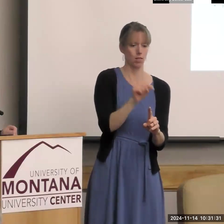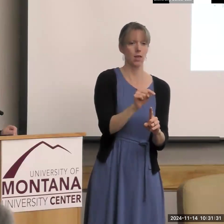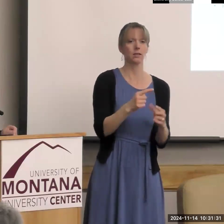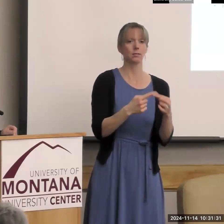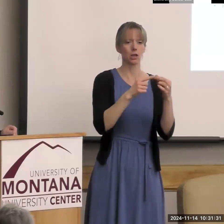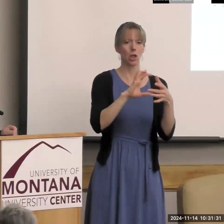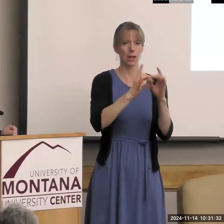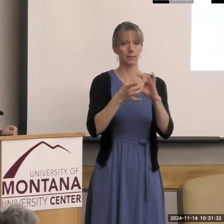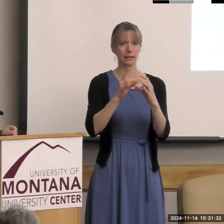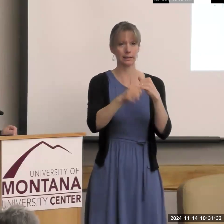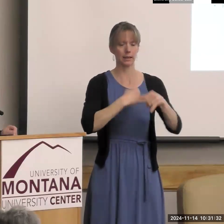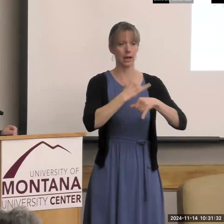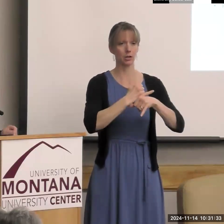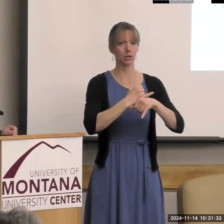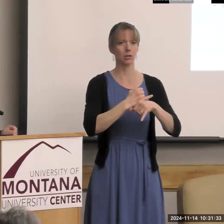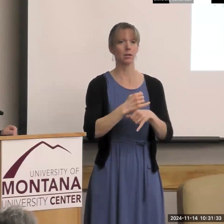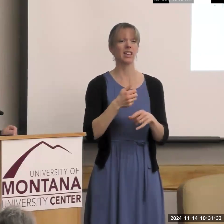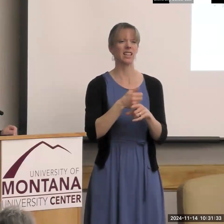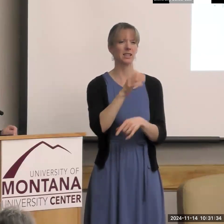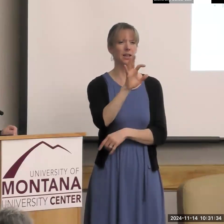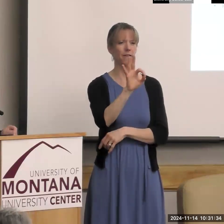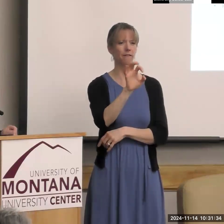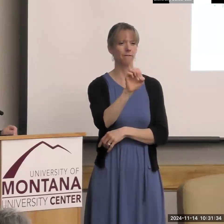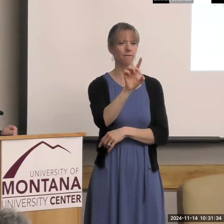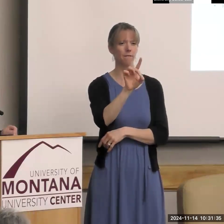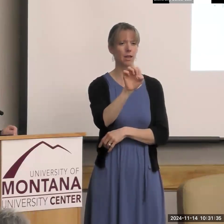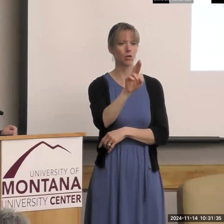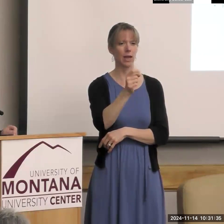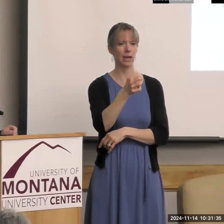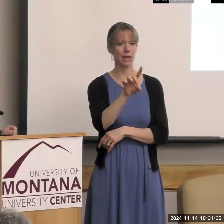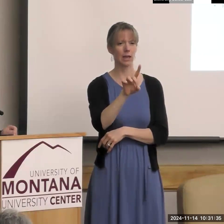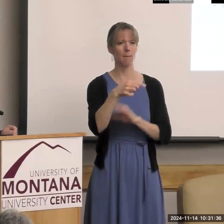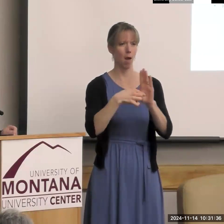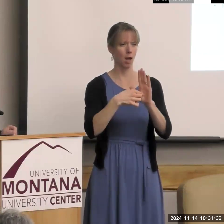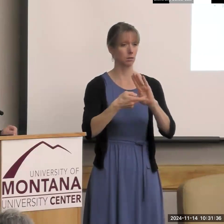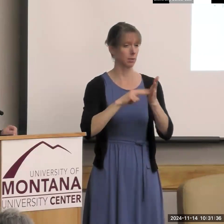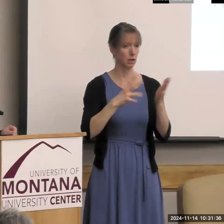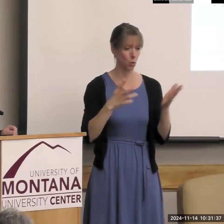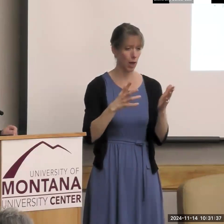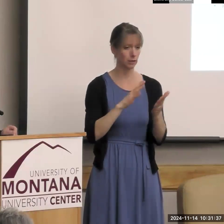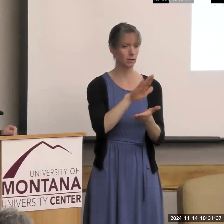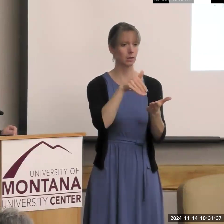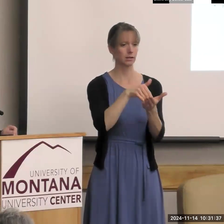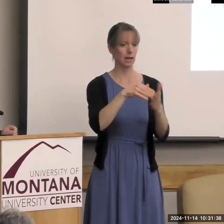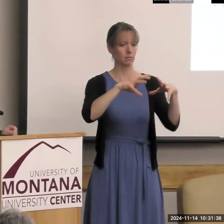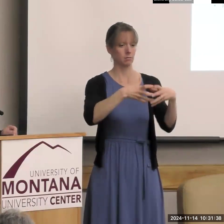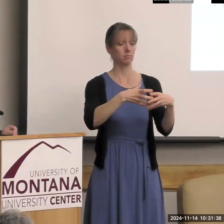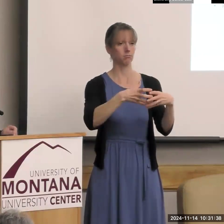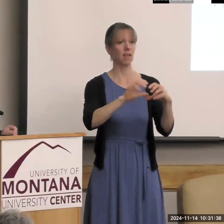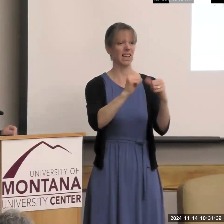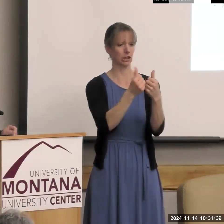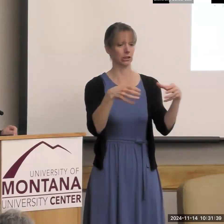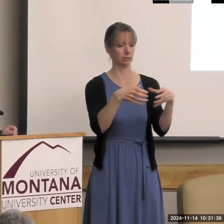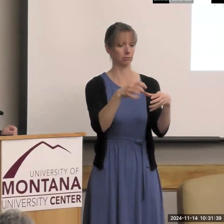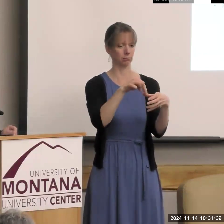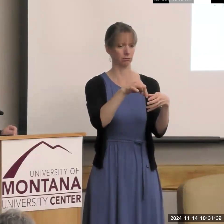Special Olympics International is a federated model, and for those not familiar with that term, that means that you have a central agency, but